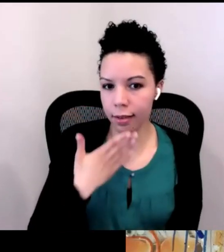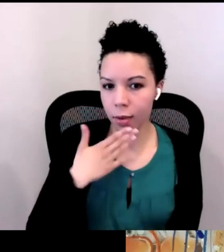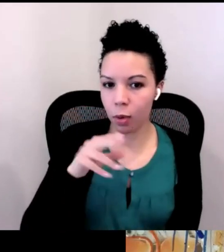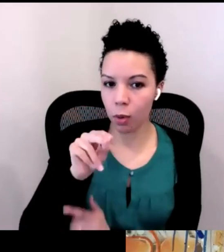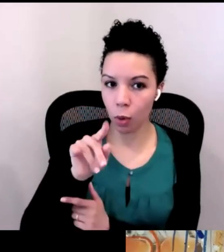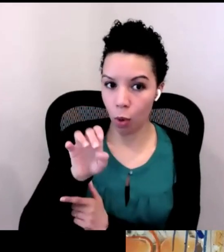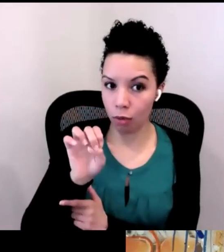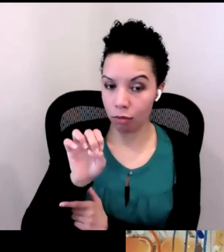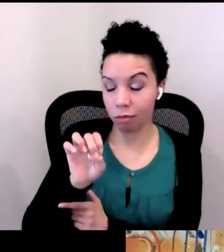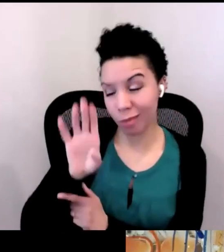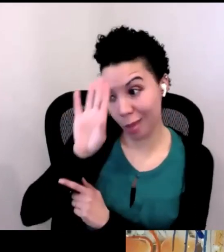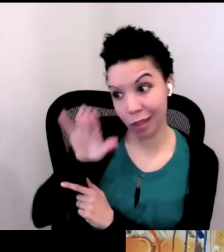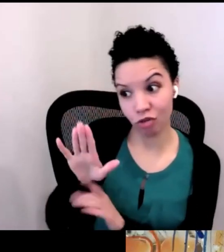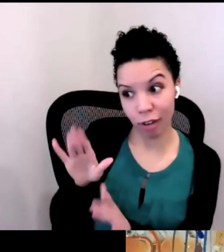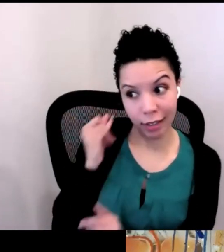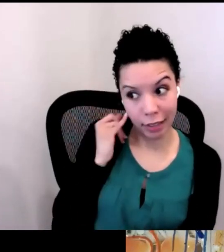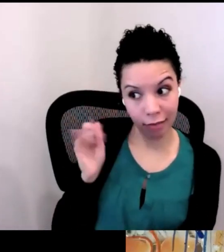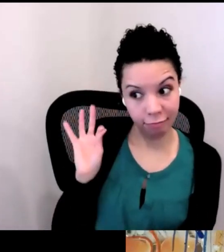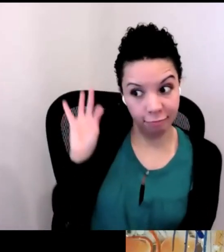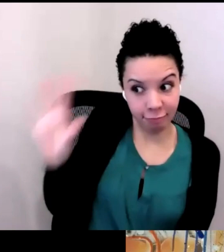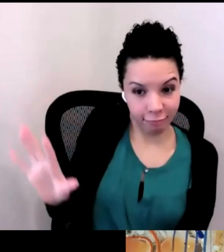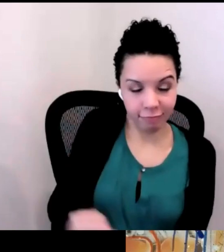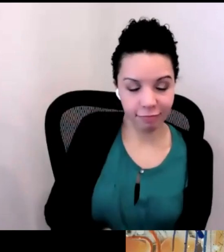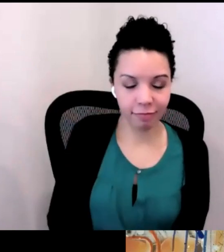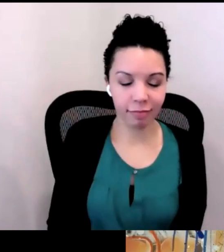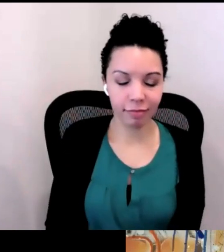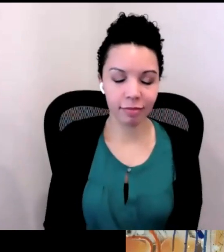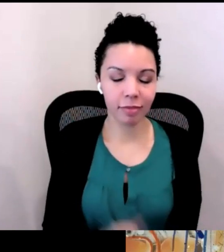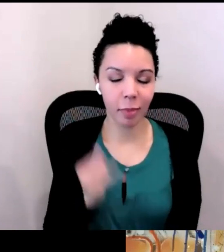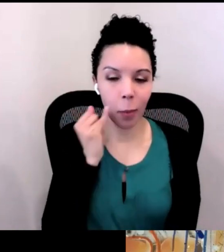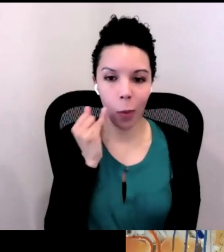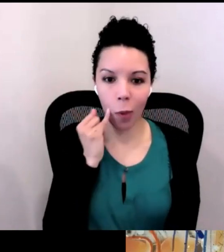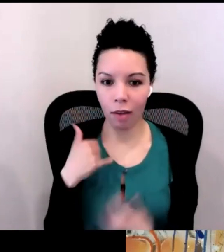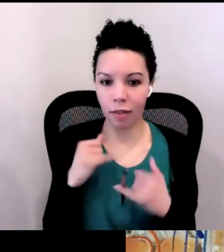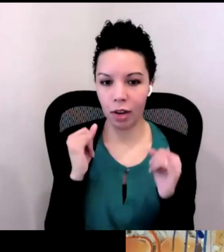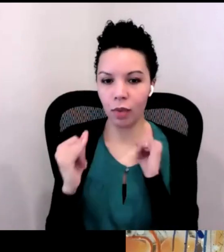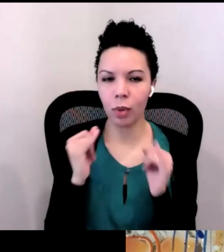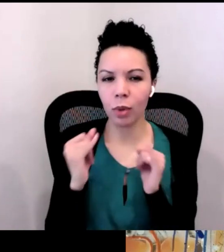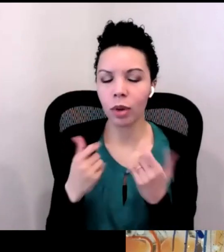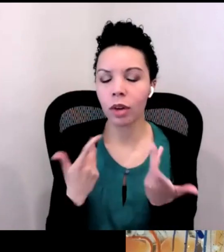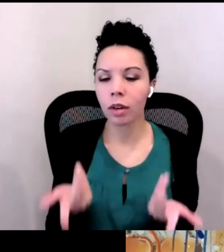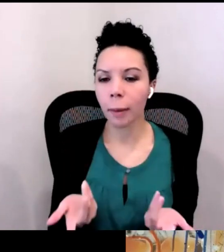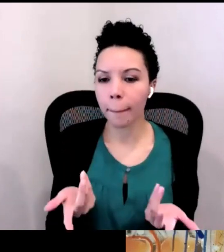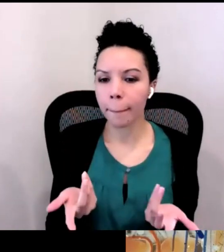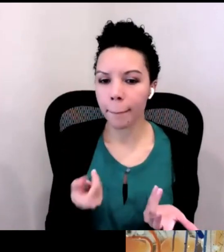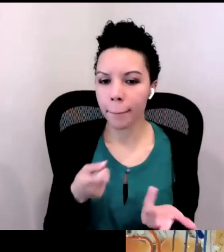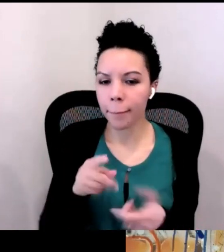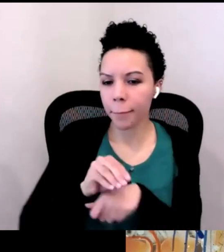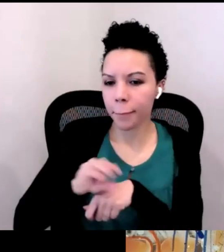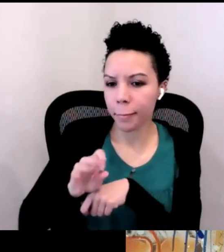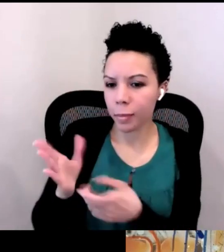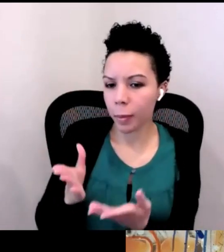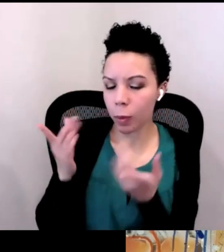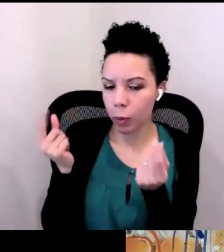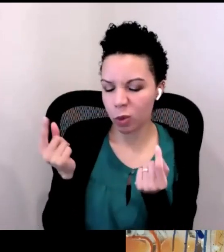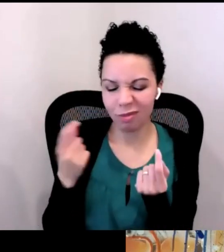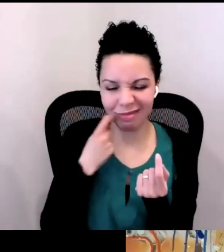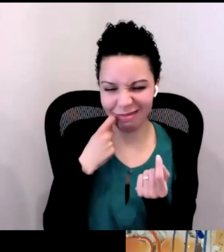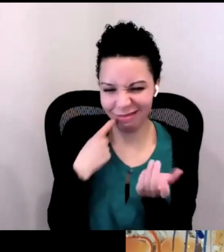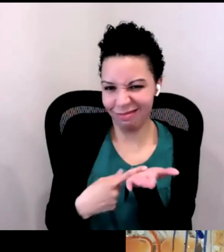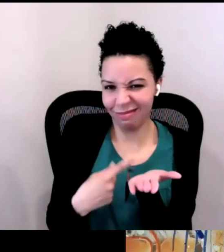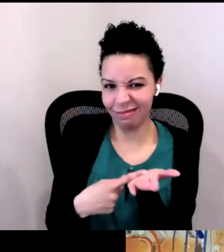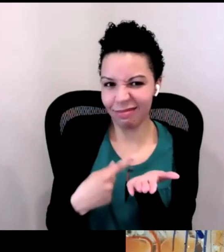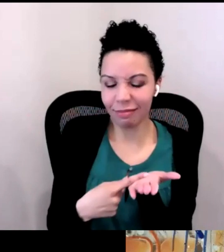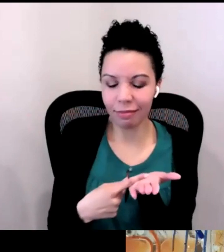also a great move to do with someone you're interviewing in front of. What is some advice she would recommend? She just covered that. So we could